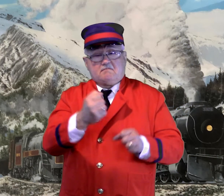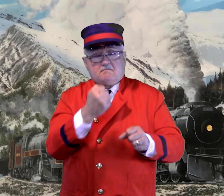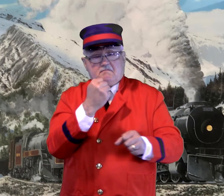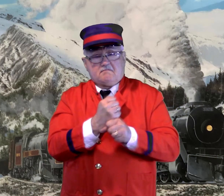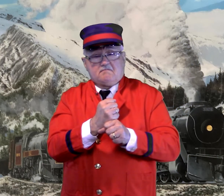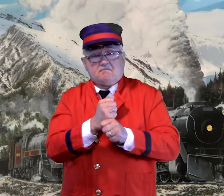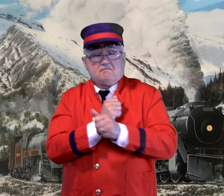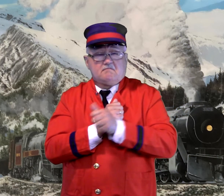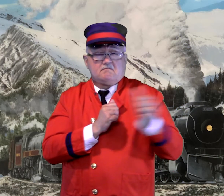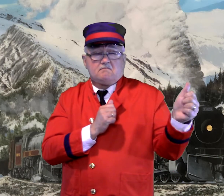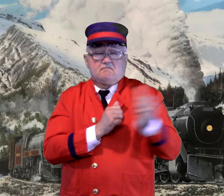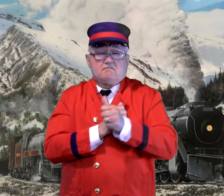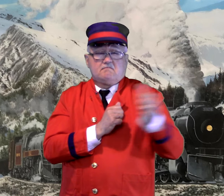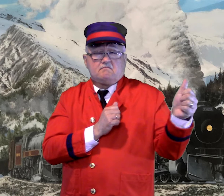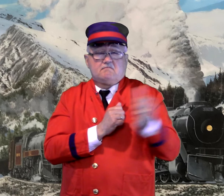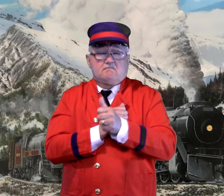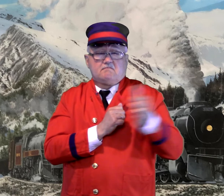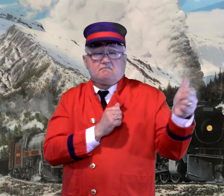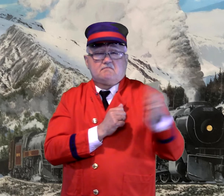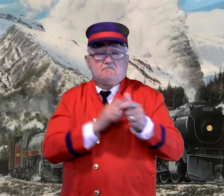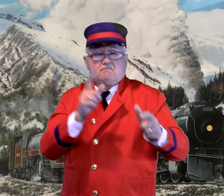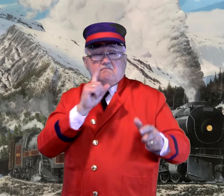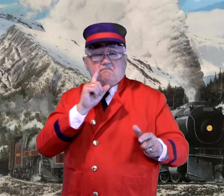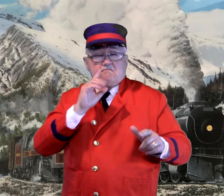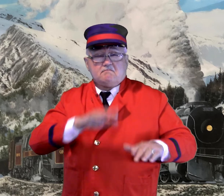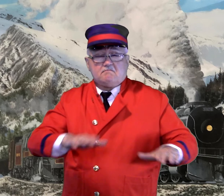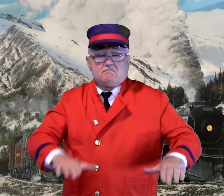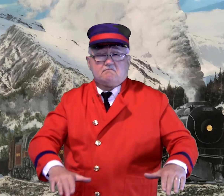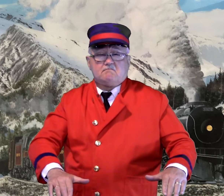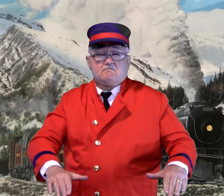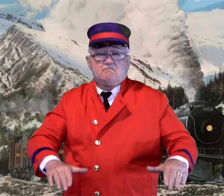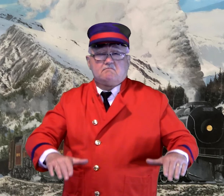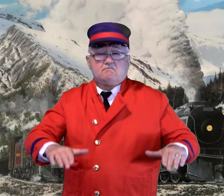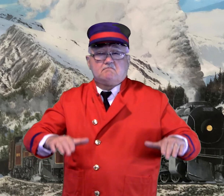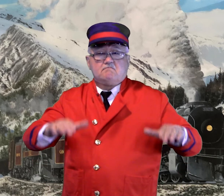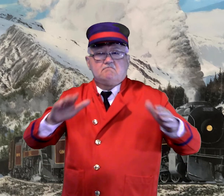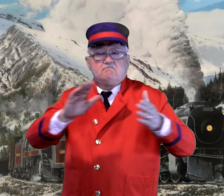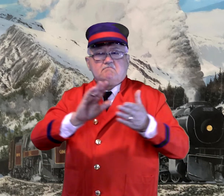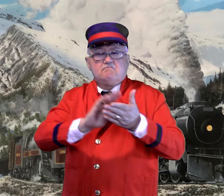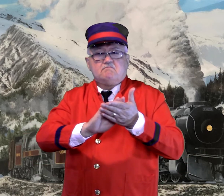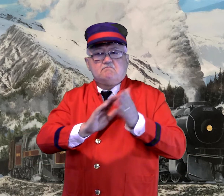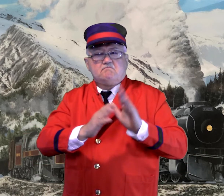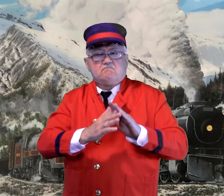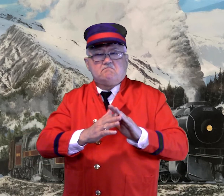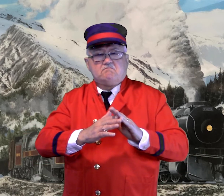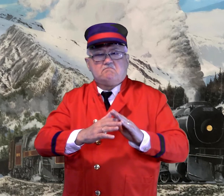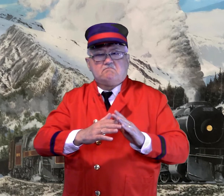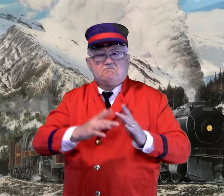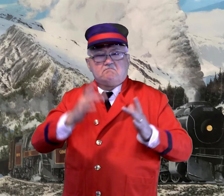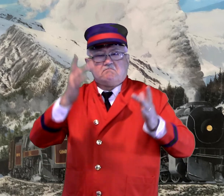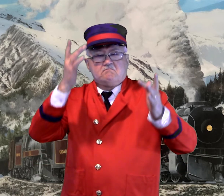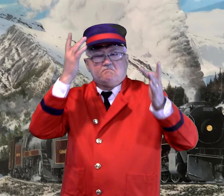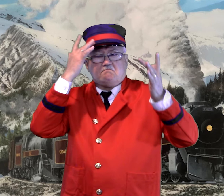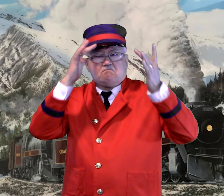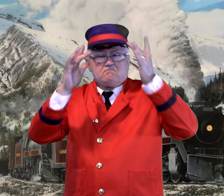And so for 15 years, those Alberta students commuted to the School for the Deaf in Montreal. Those who were young grew